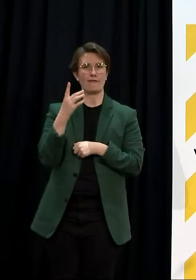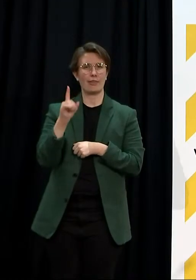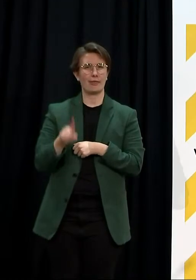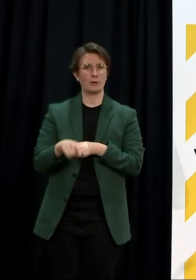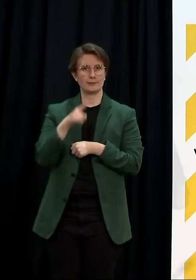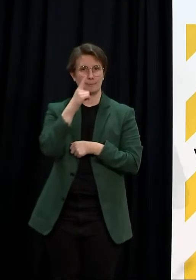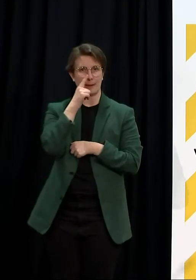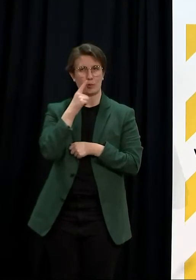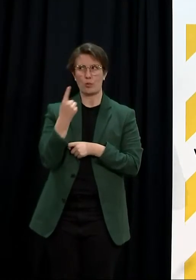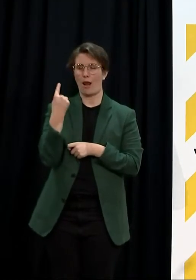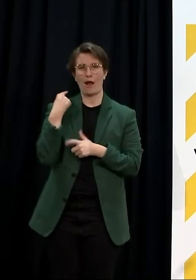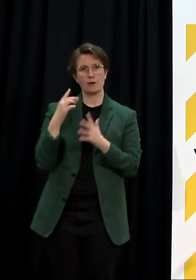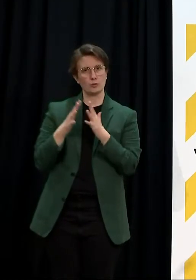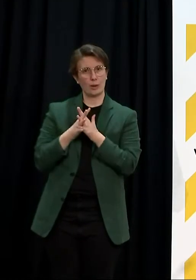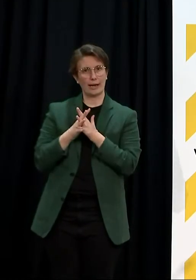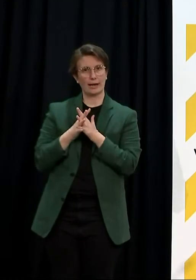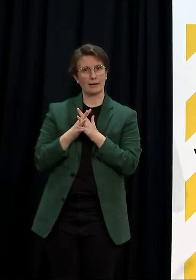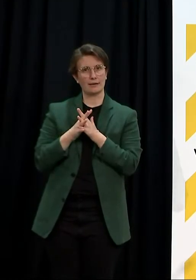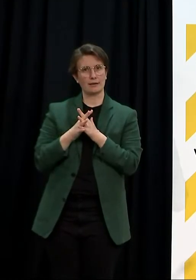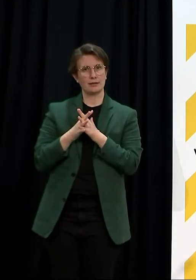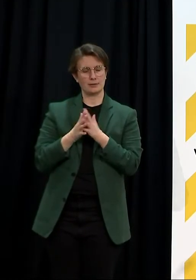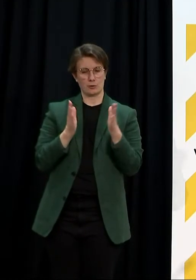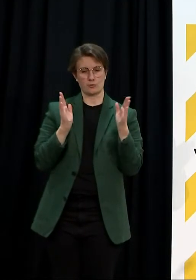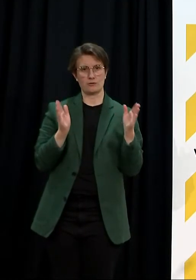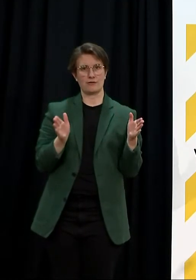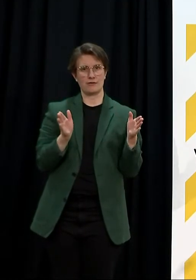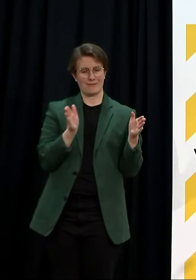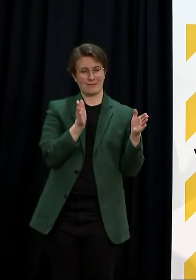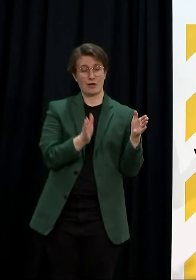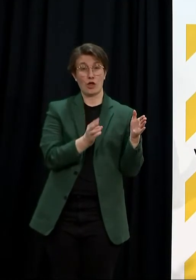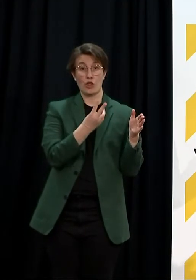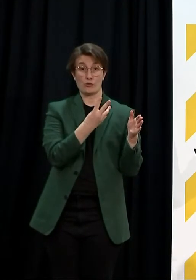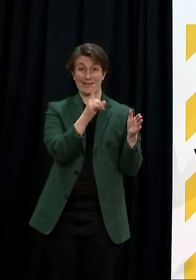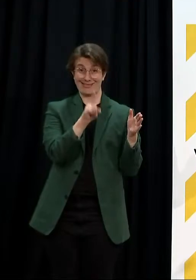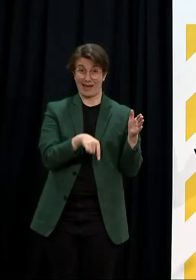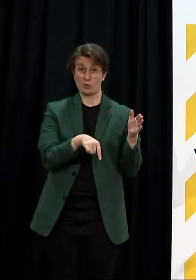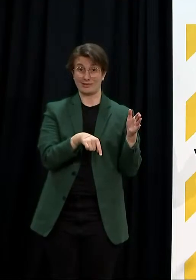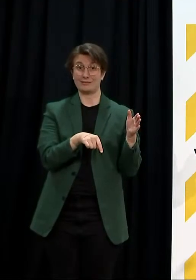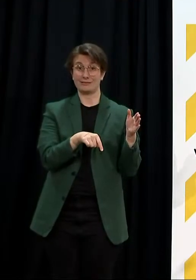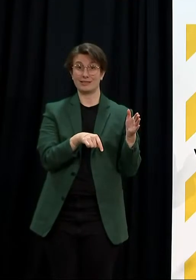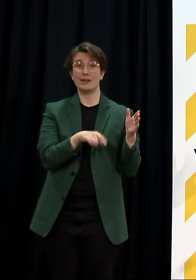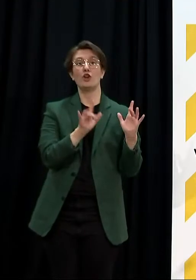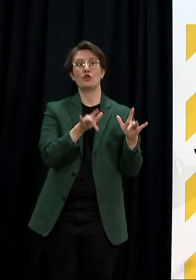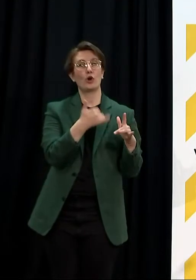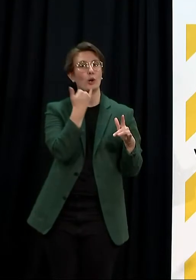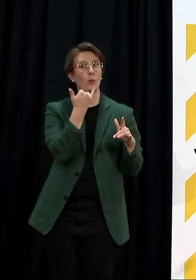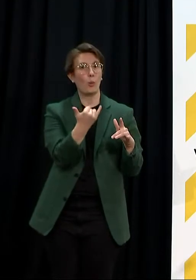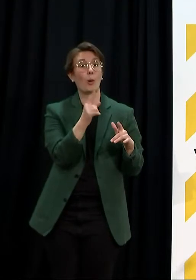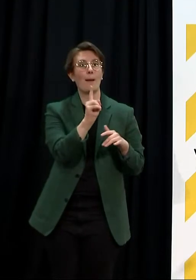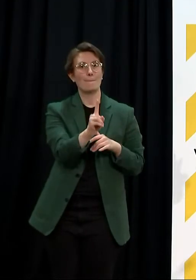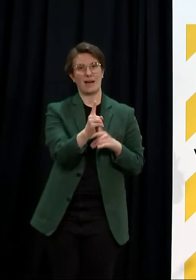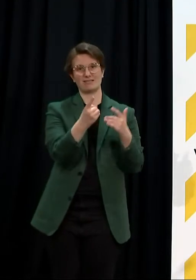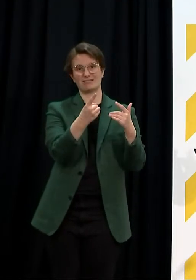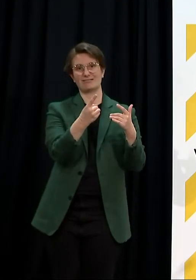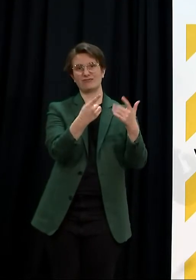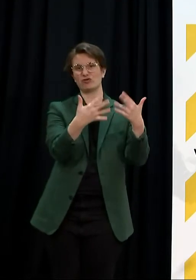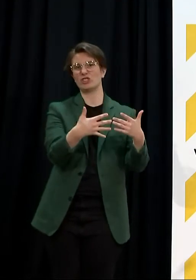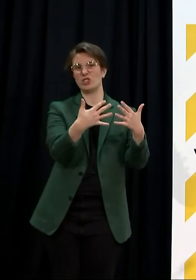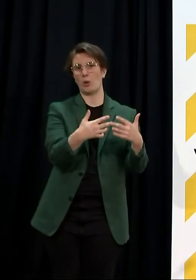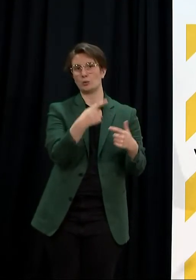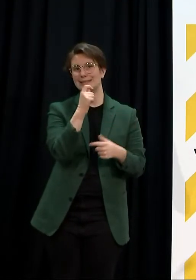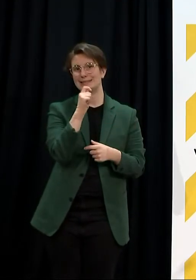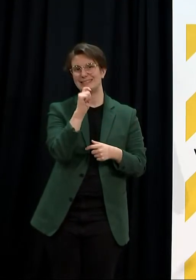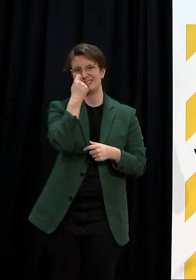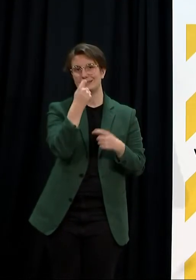think about well over 3,000. There was a test result, even though there hadn't been an outgoing phone call. And the ones we're most interested